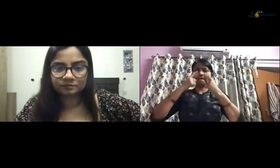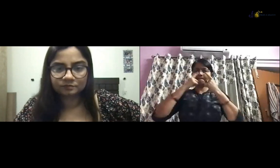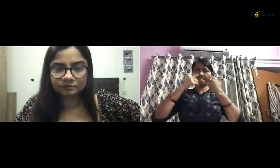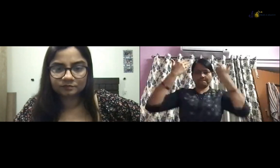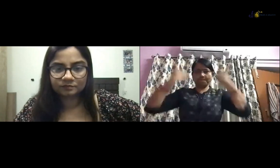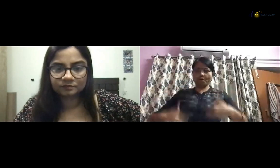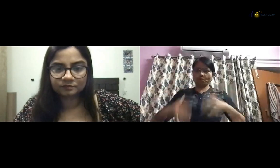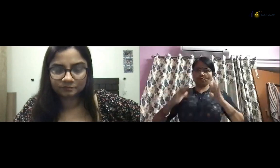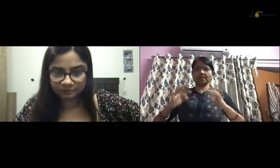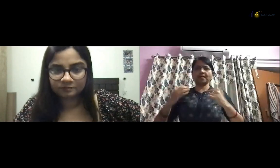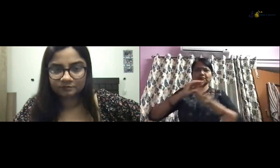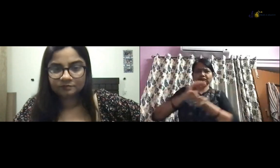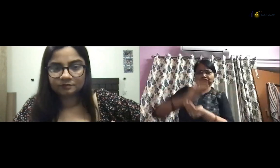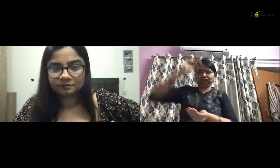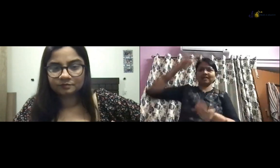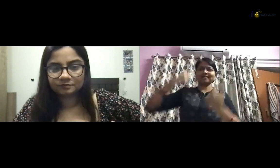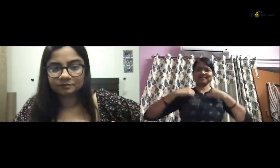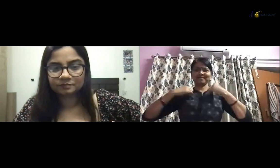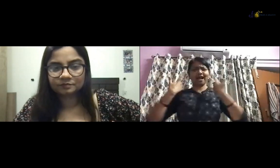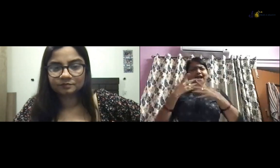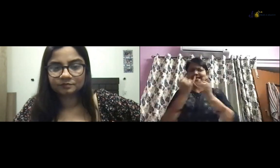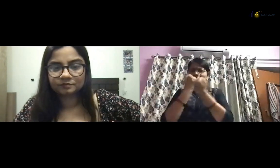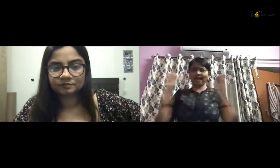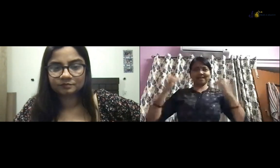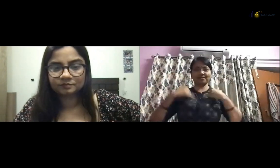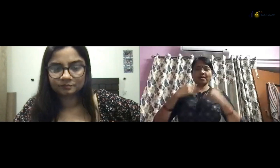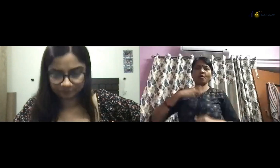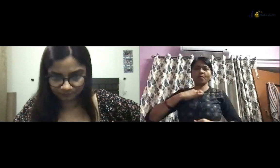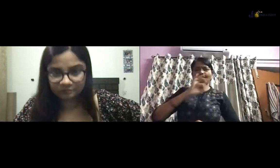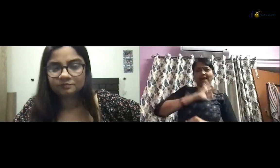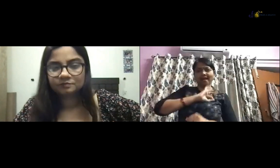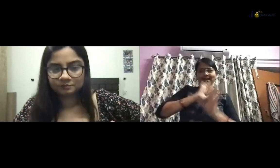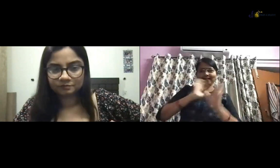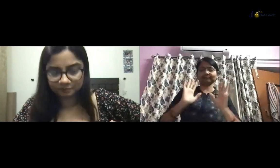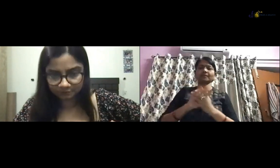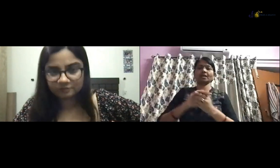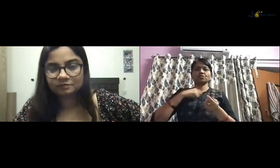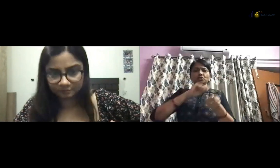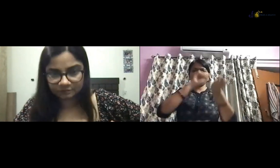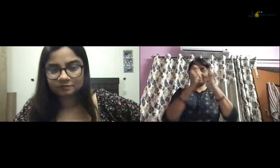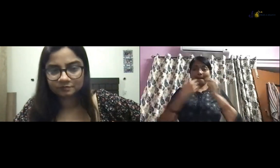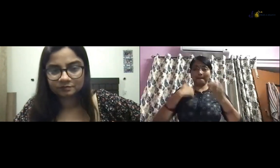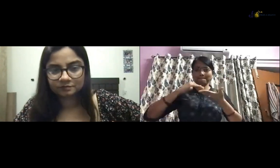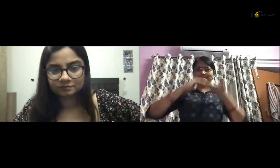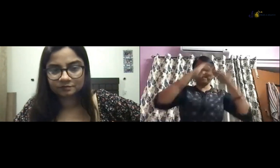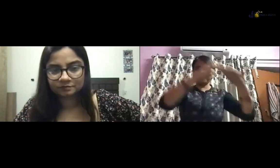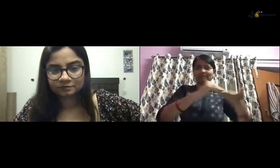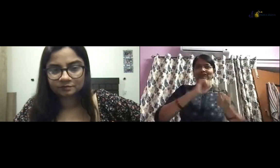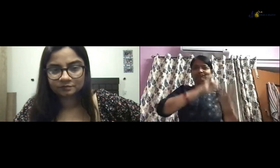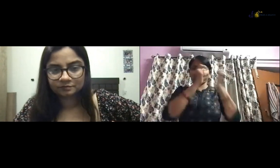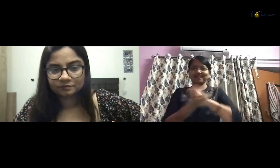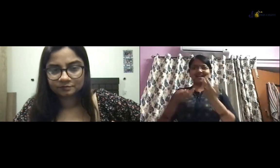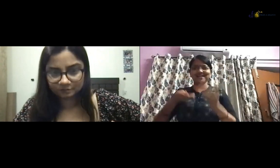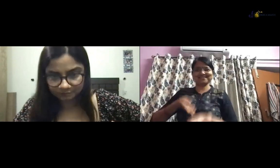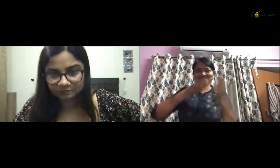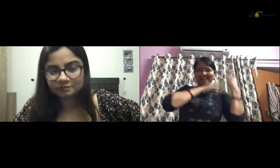I would like to ask. I'm a woman, okay, and I've been grown up while wearing the clothes which I like.